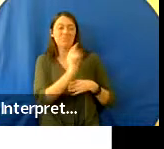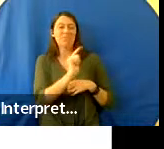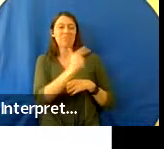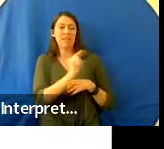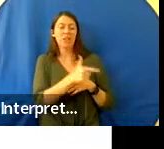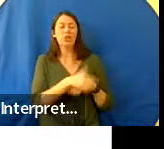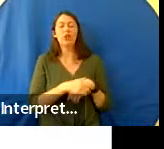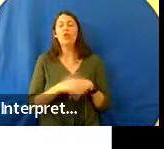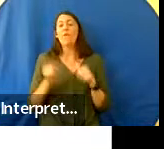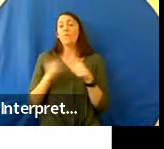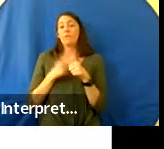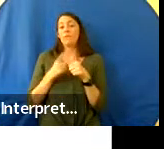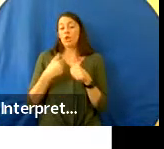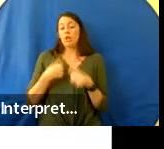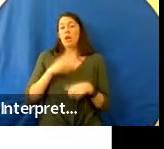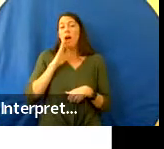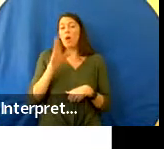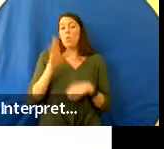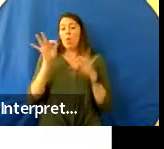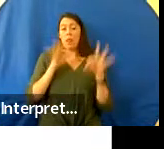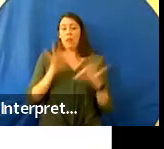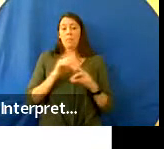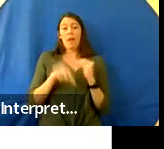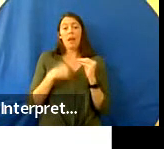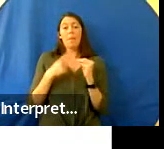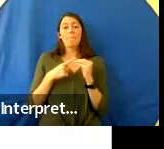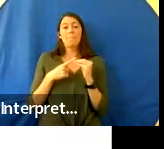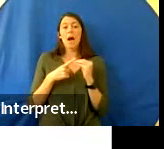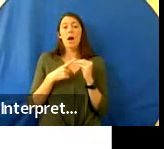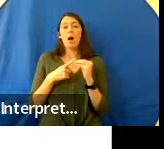talk a little bit about this evening is really what our COVID